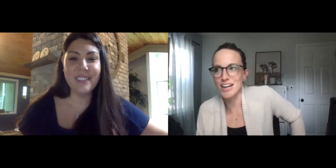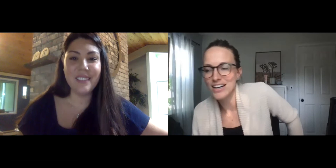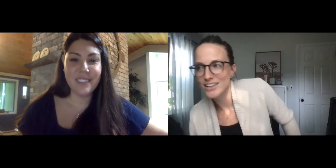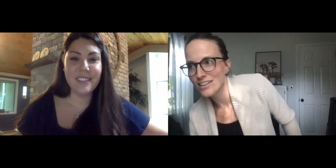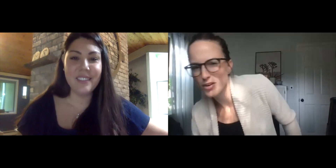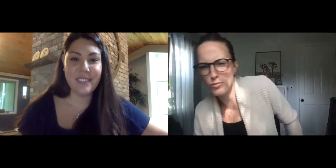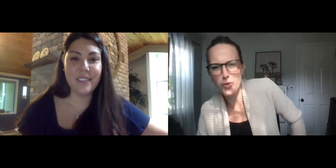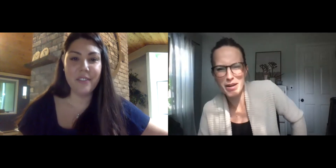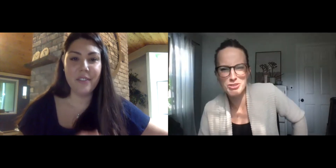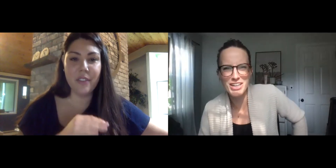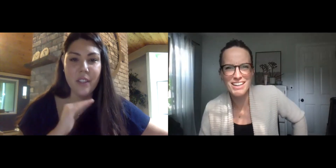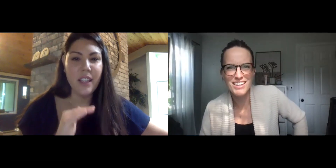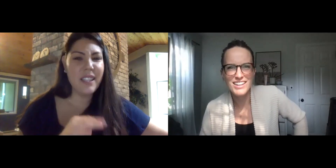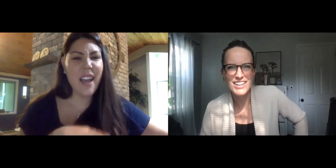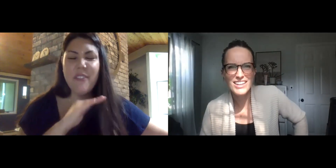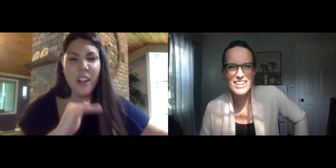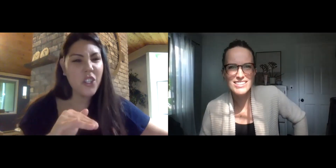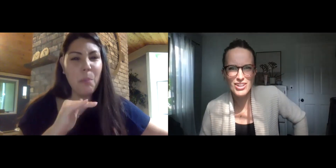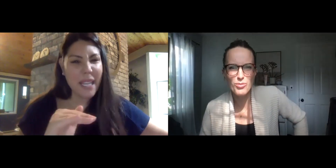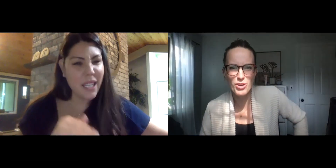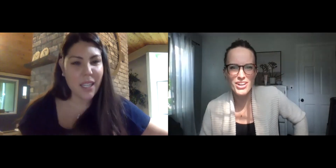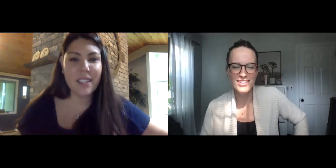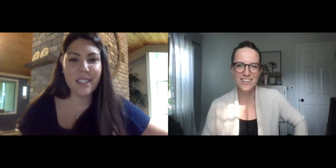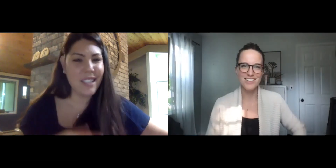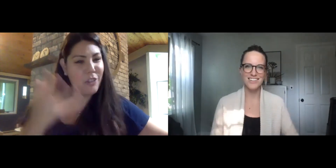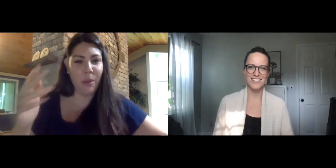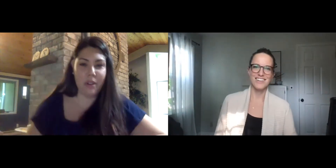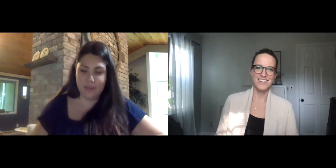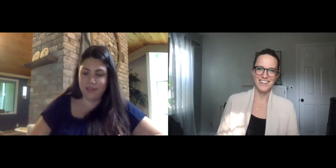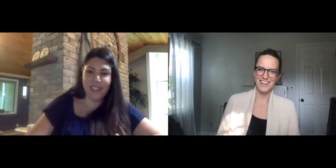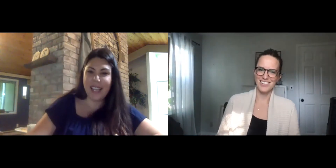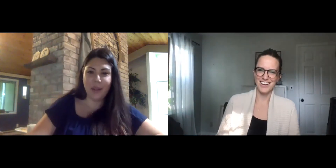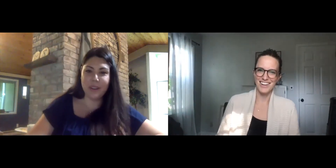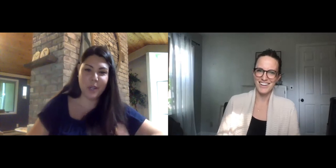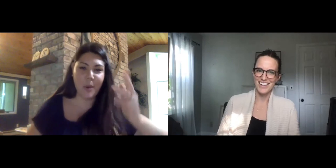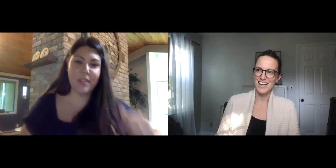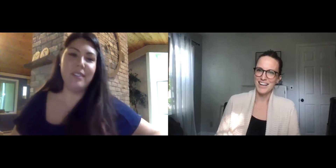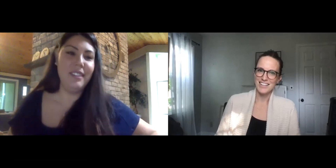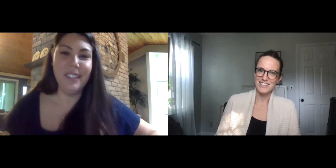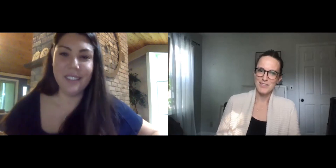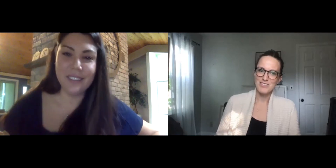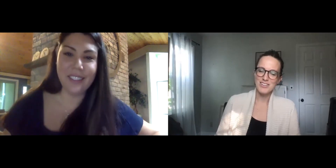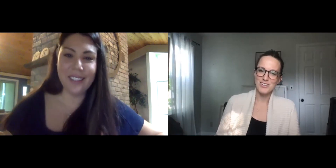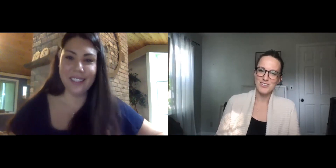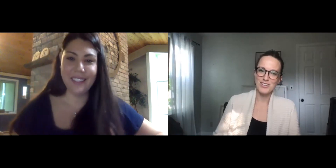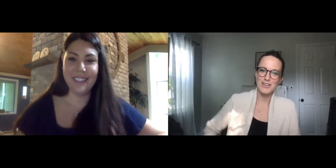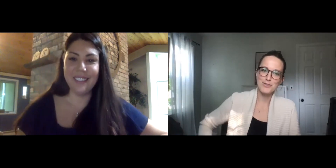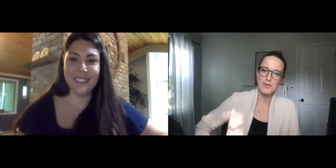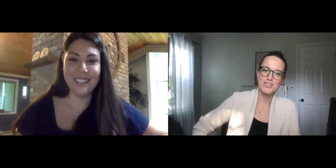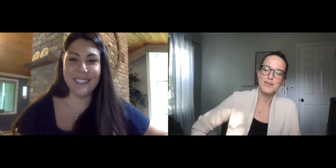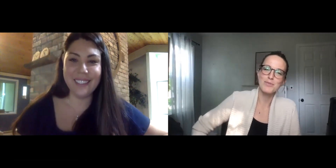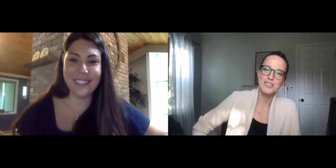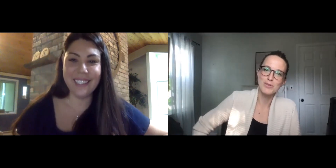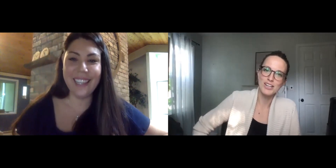very rudimentary. Yeah, functional basic word. That's a great word. Yeah, I like that. We'll go with it. Sometimes I don't know when I use